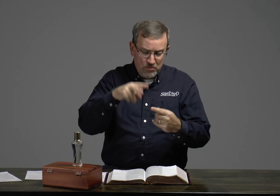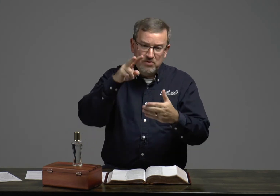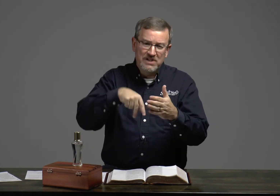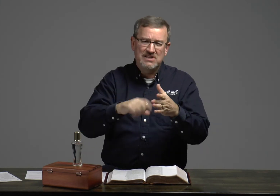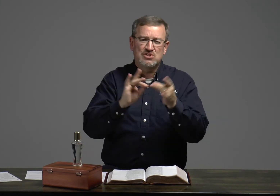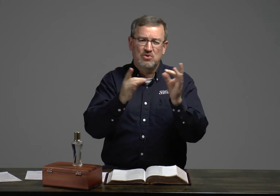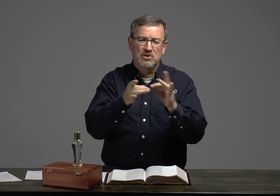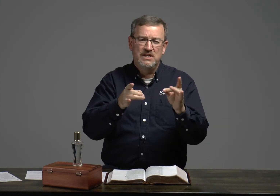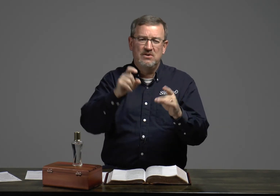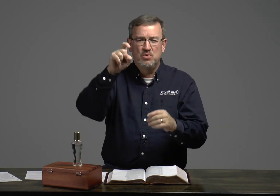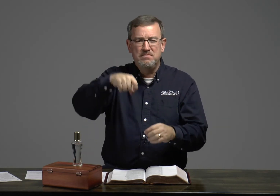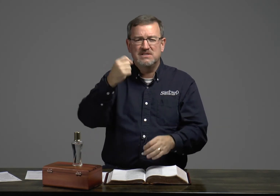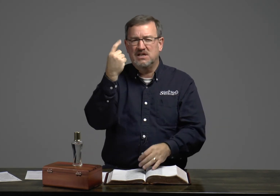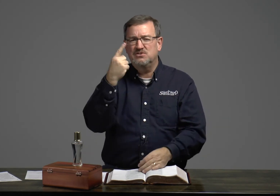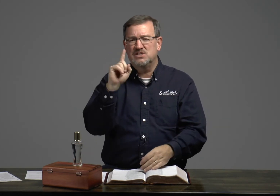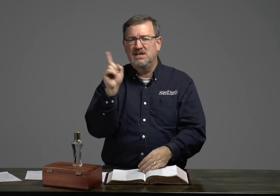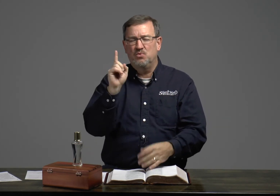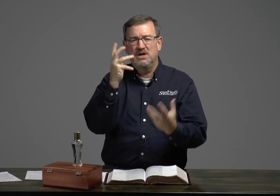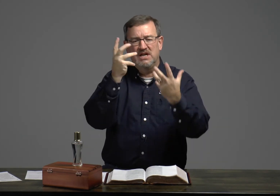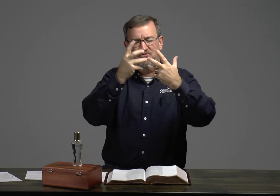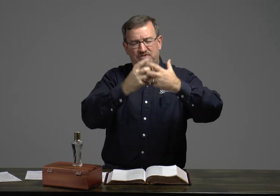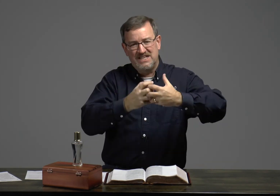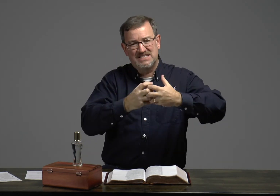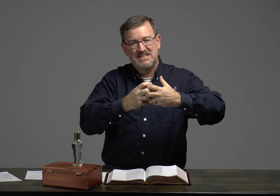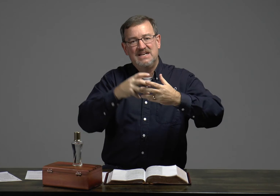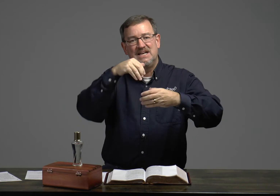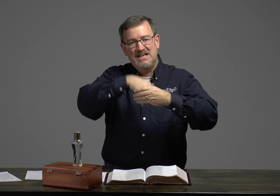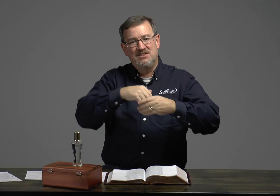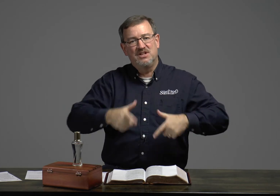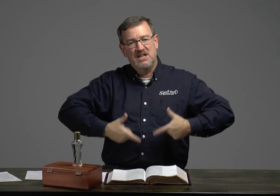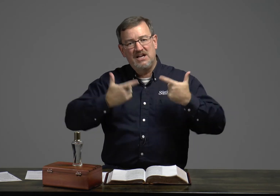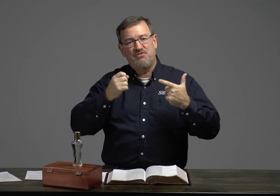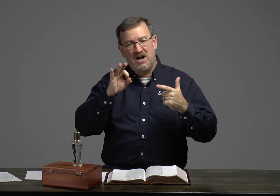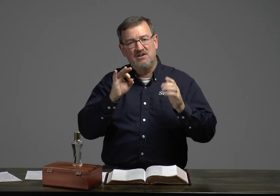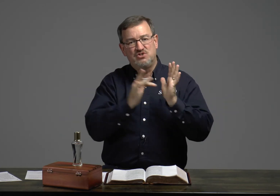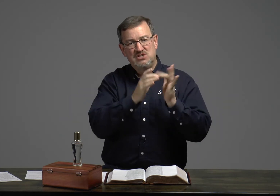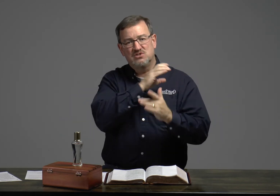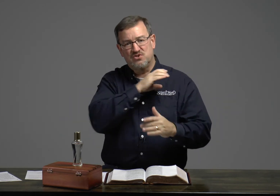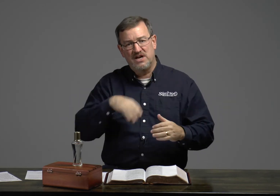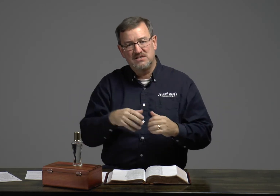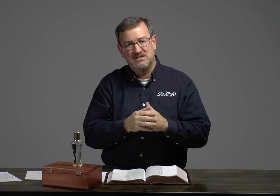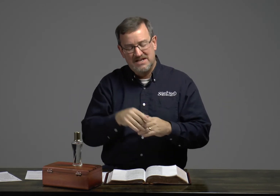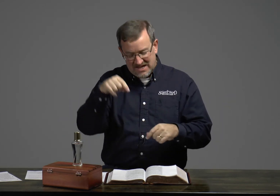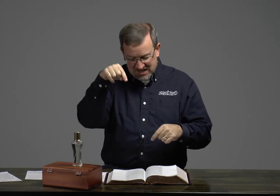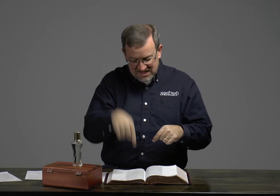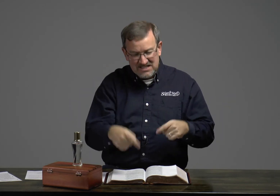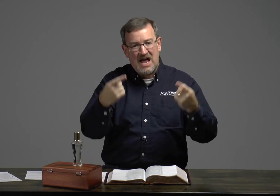When we read this story, we must understand where it fits in the life of Jesus Christ. This